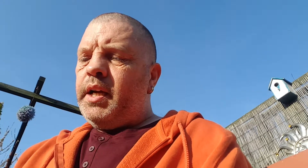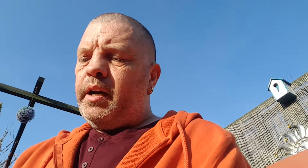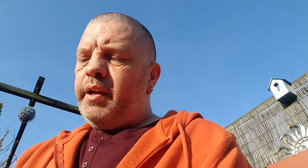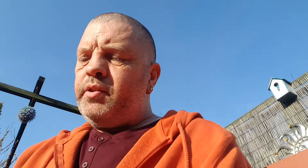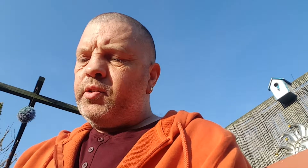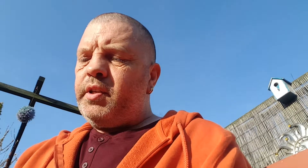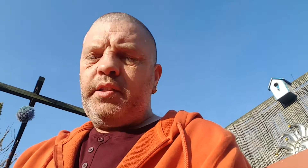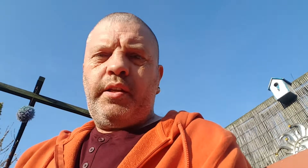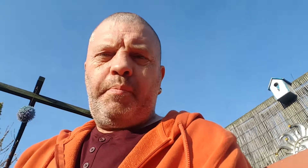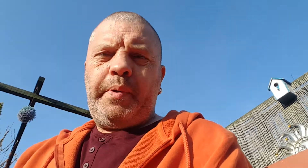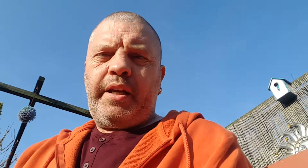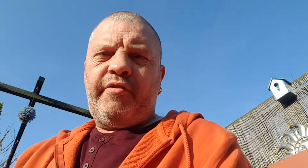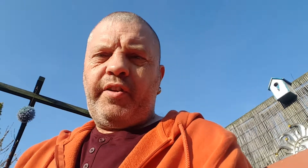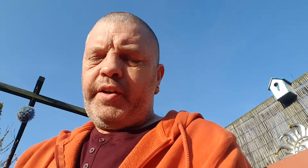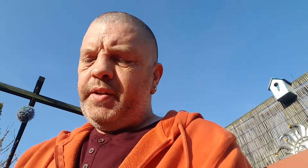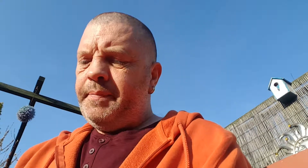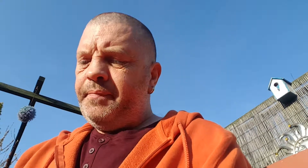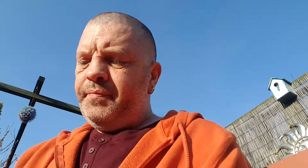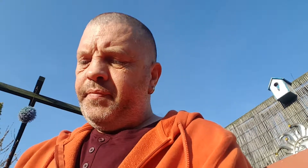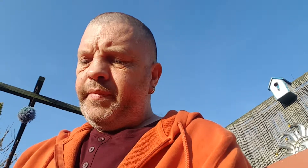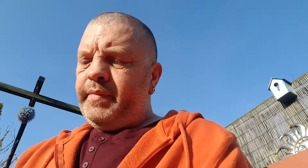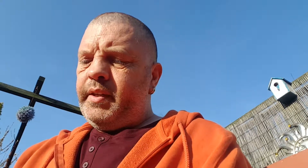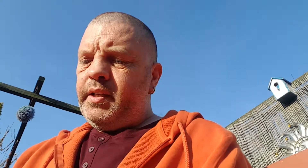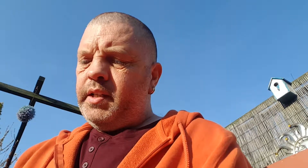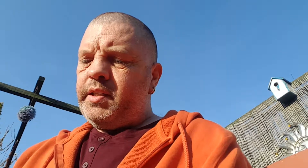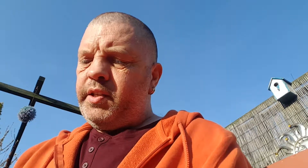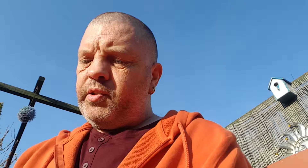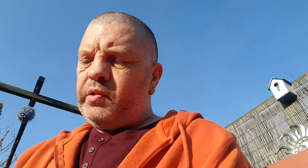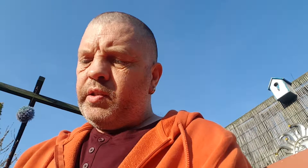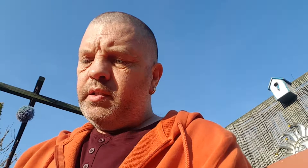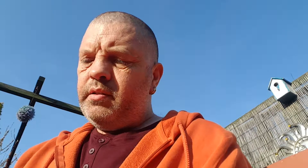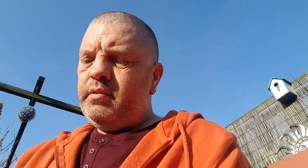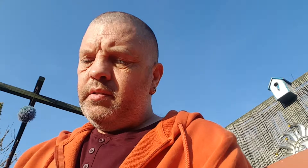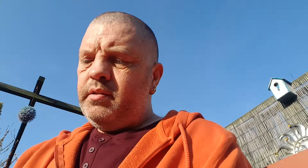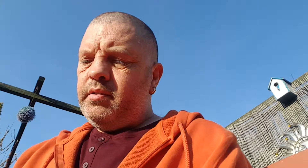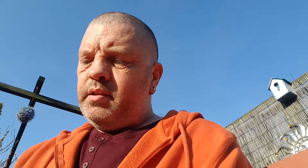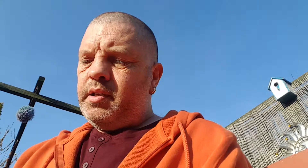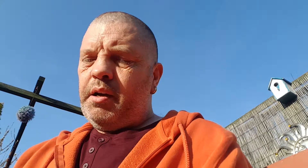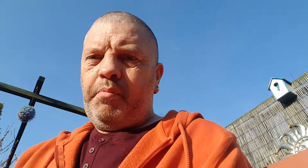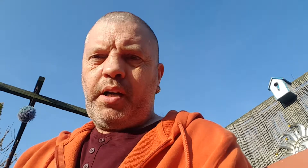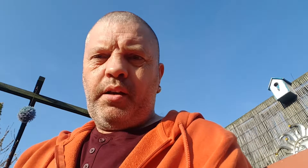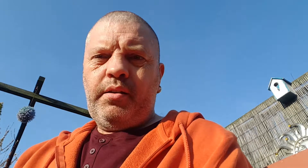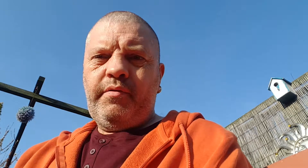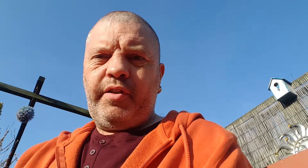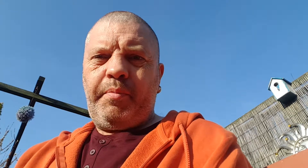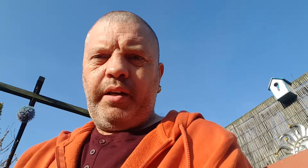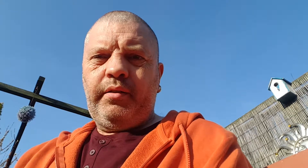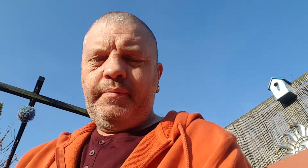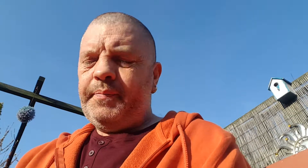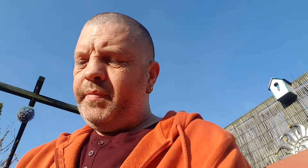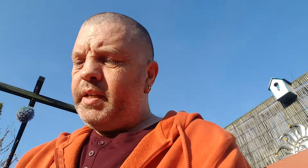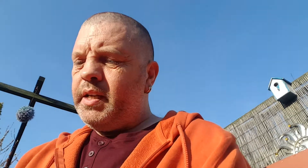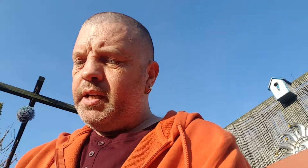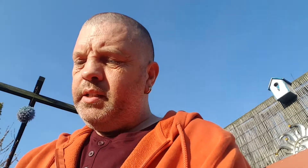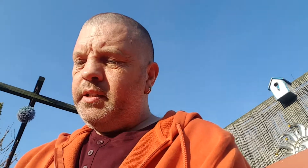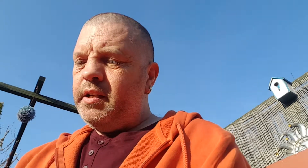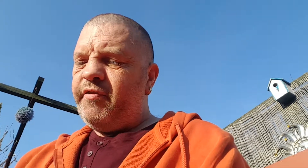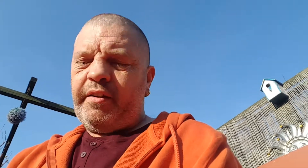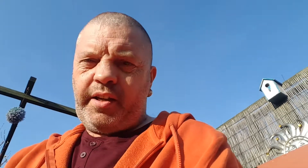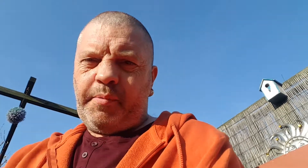I should easily be able to find a decent humbucker for the middle. I've found a couple